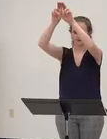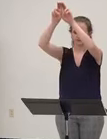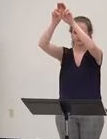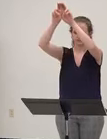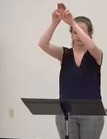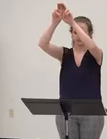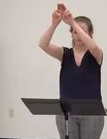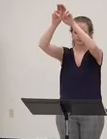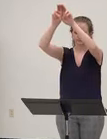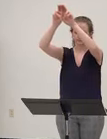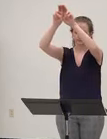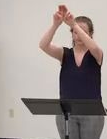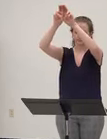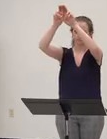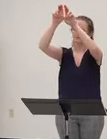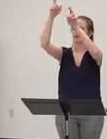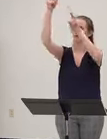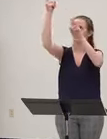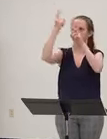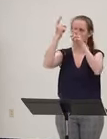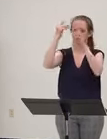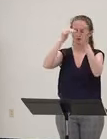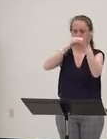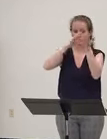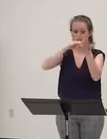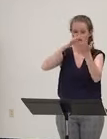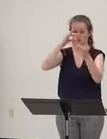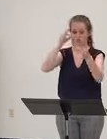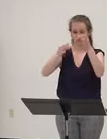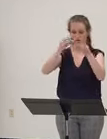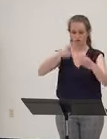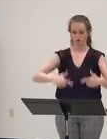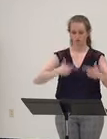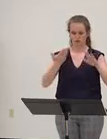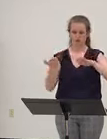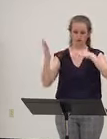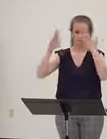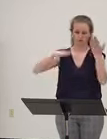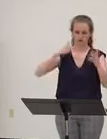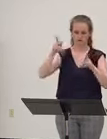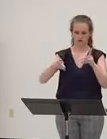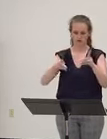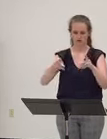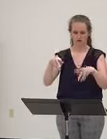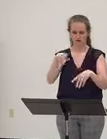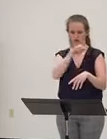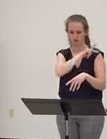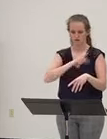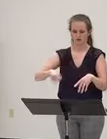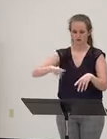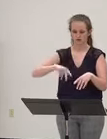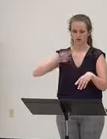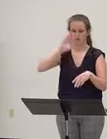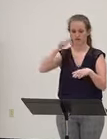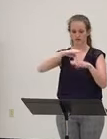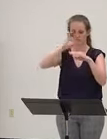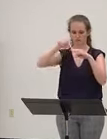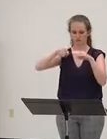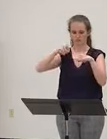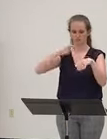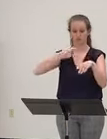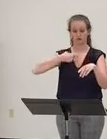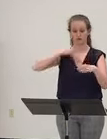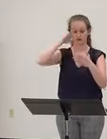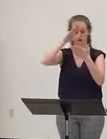is seated at the right hand of the Father. He will come again in glory to judge the living and the dead, and his kingdom will have